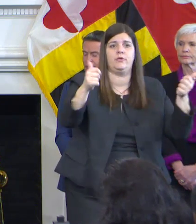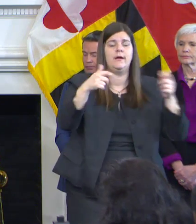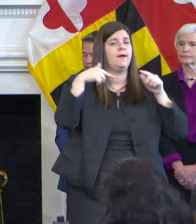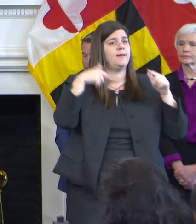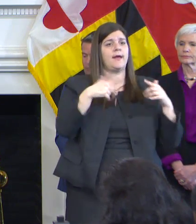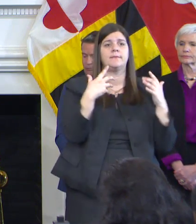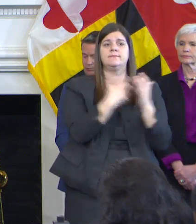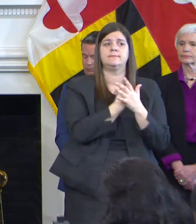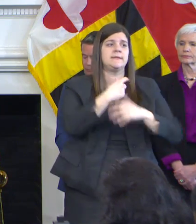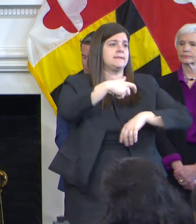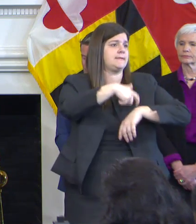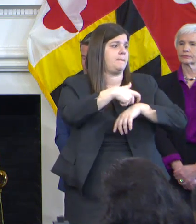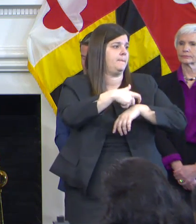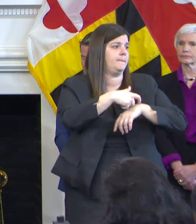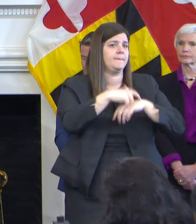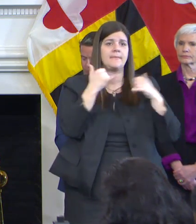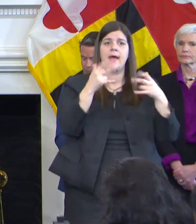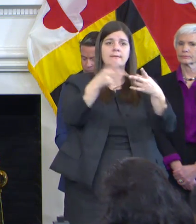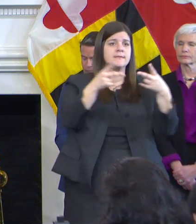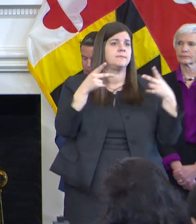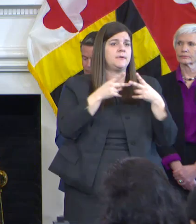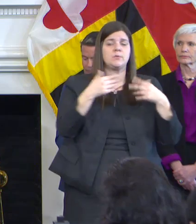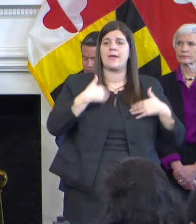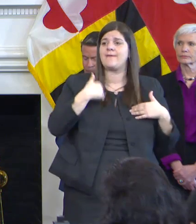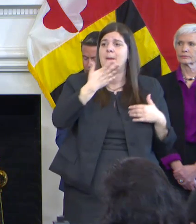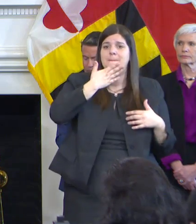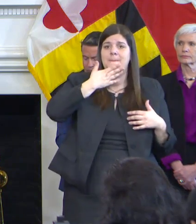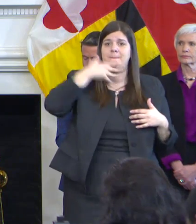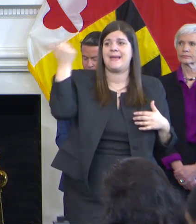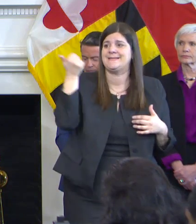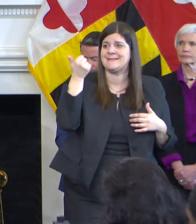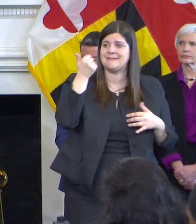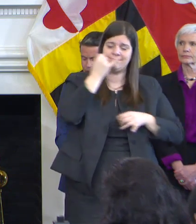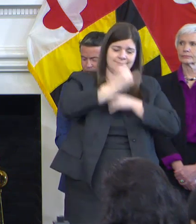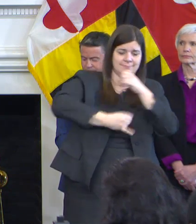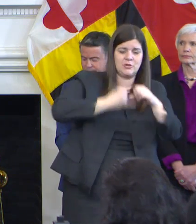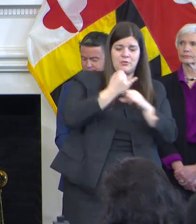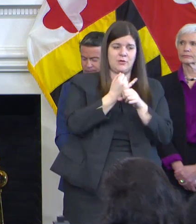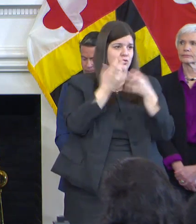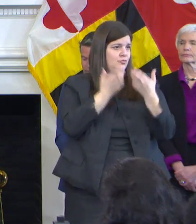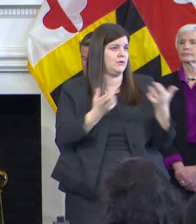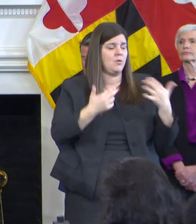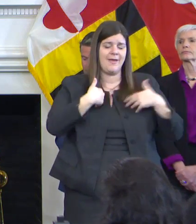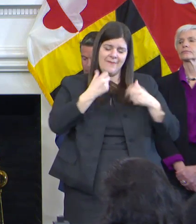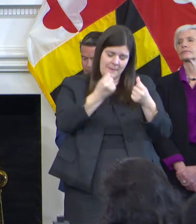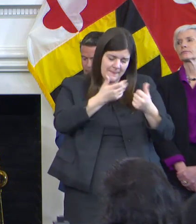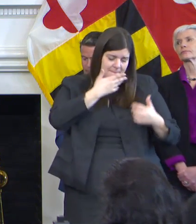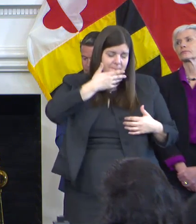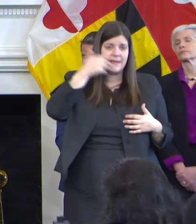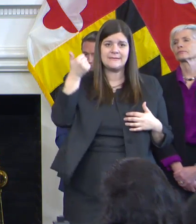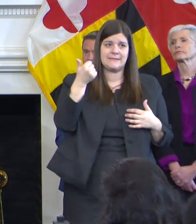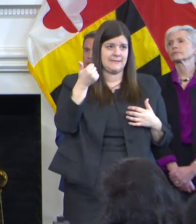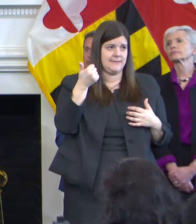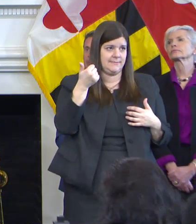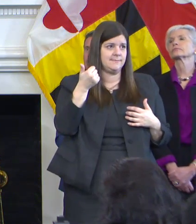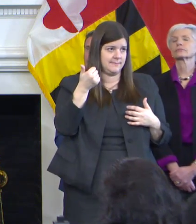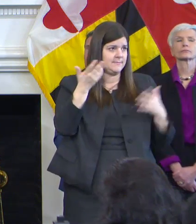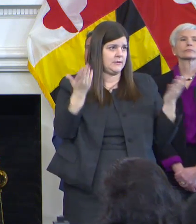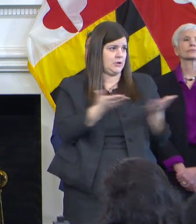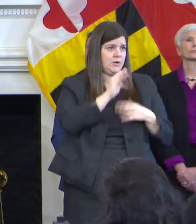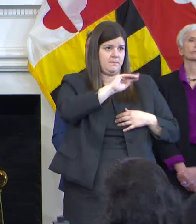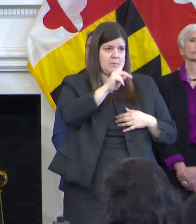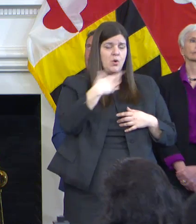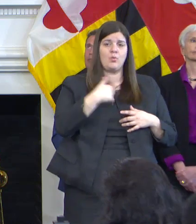a place with some of the best global resources on these issues, that we have to be with one another,